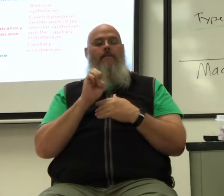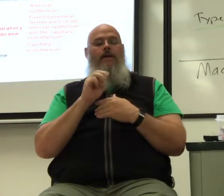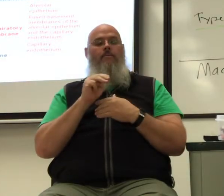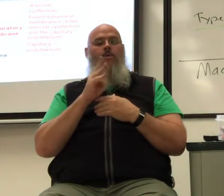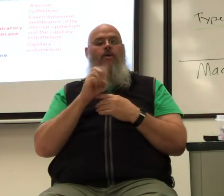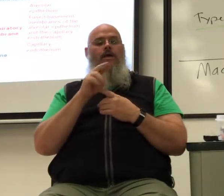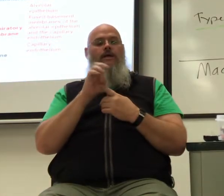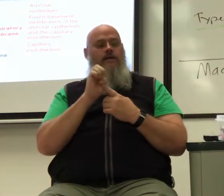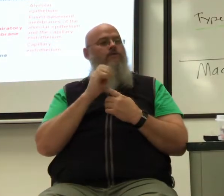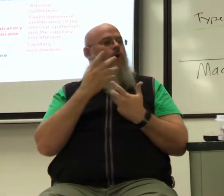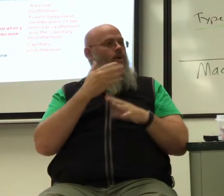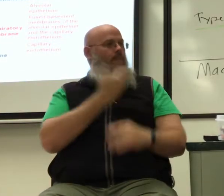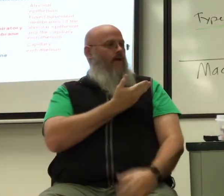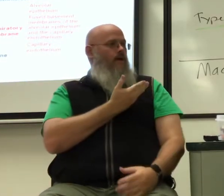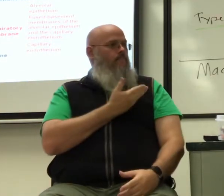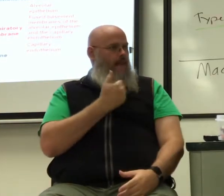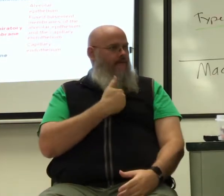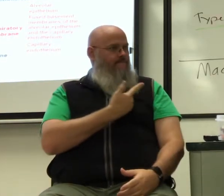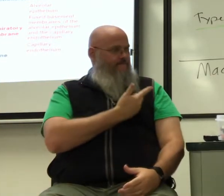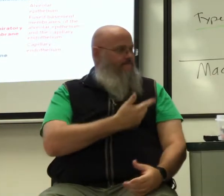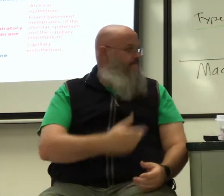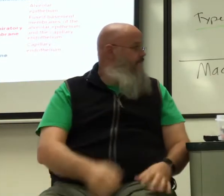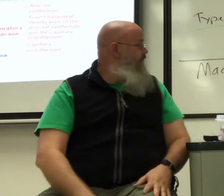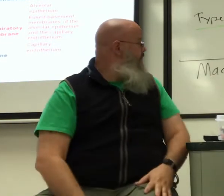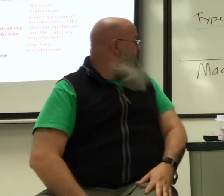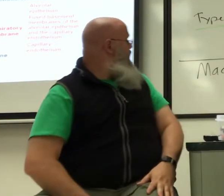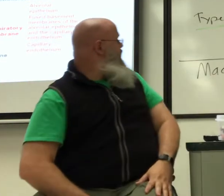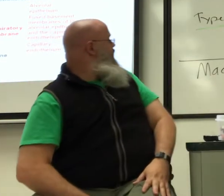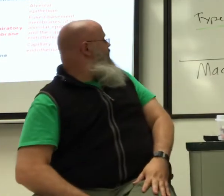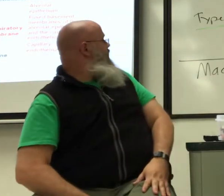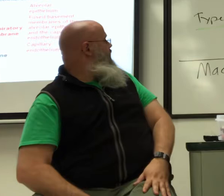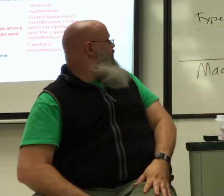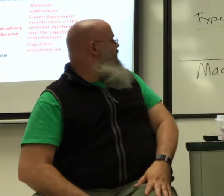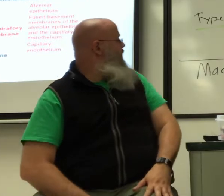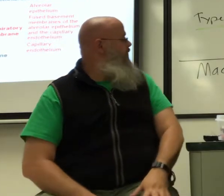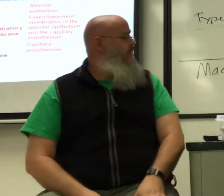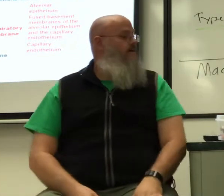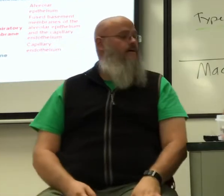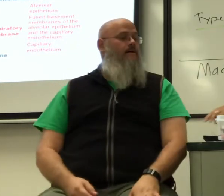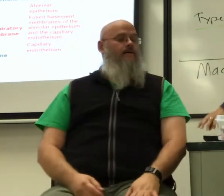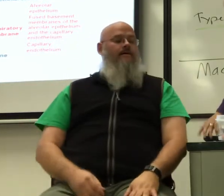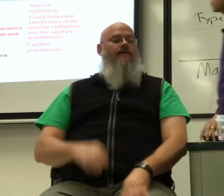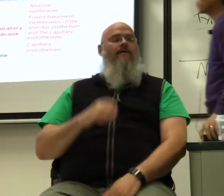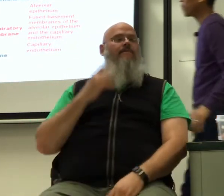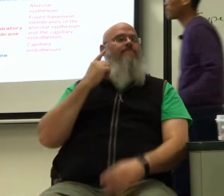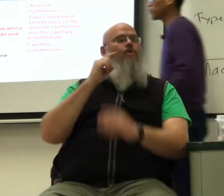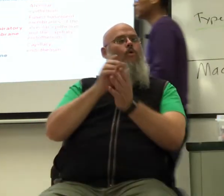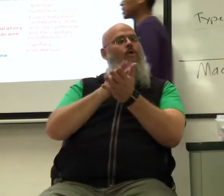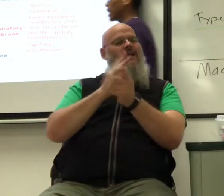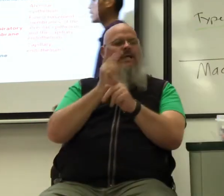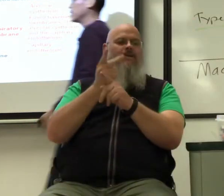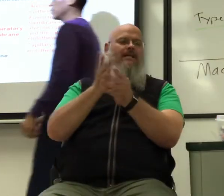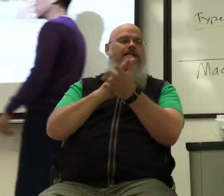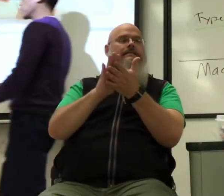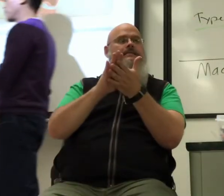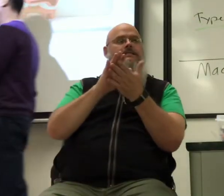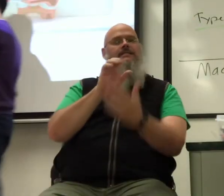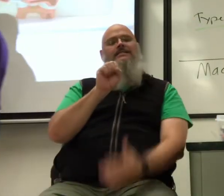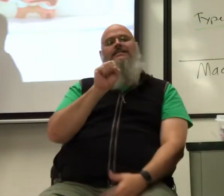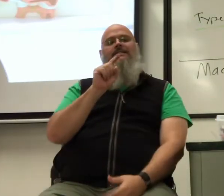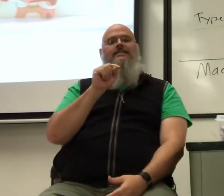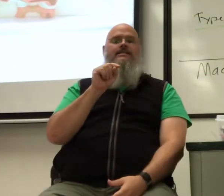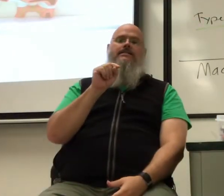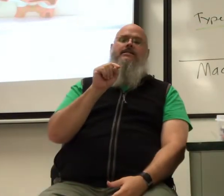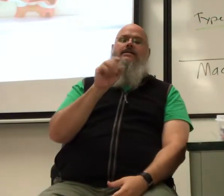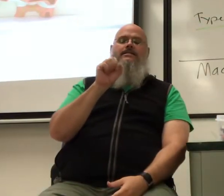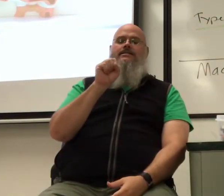but they are there for sterility. That's important. So I'm going to move on from this slide. Let's look at a